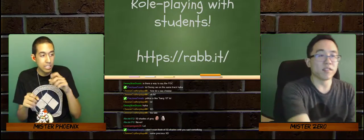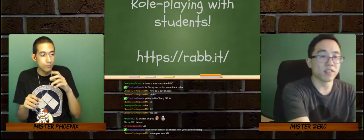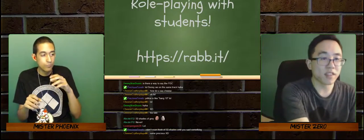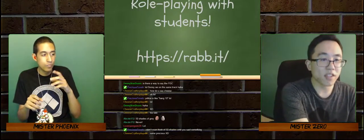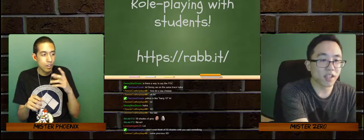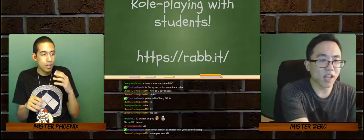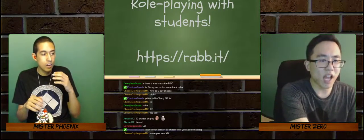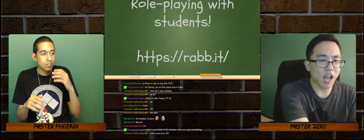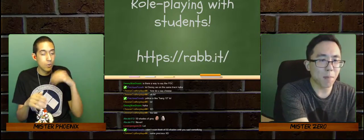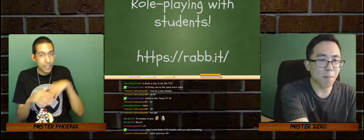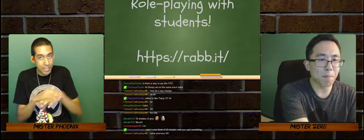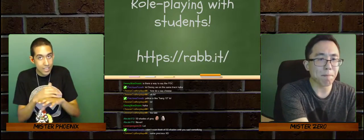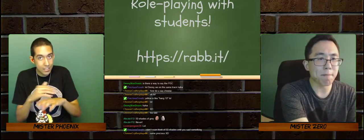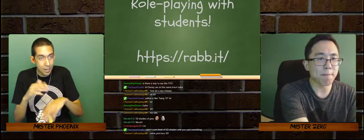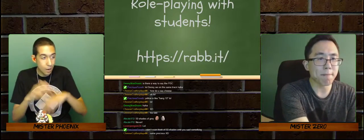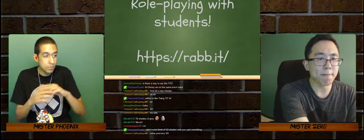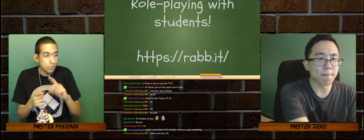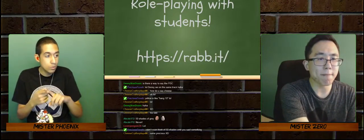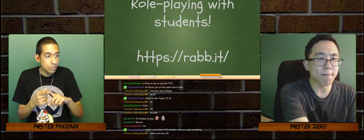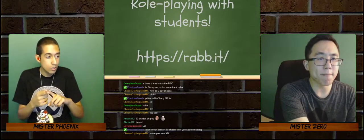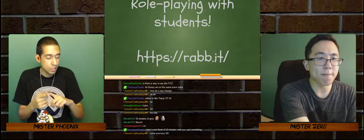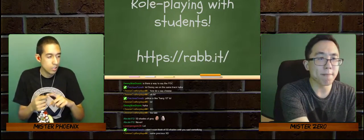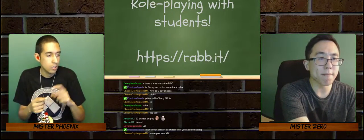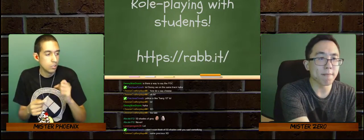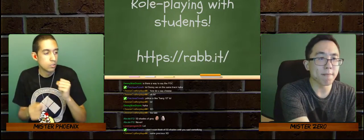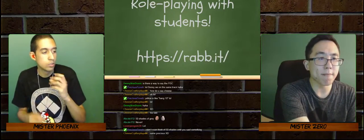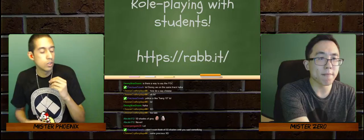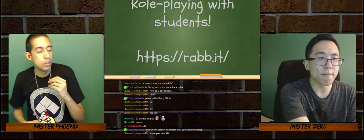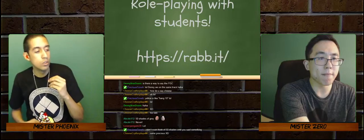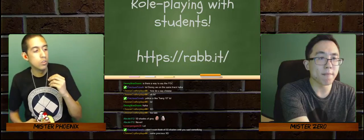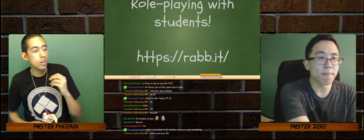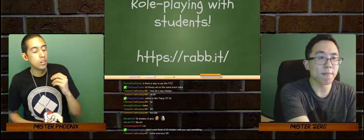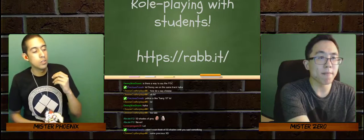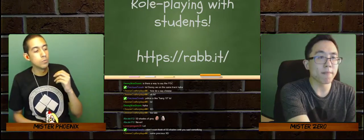can go in up to. So,